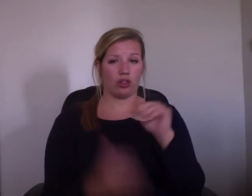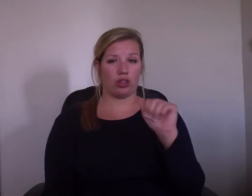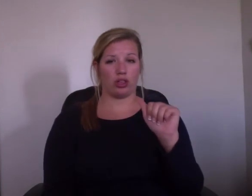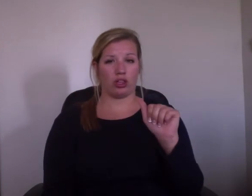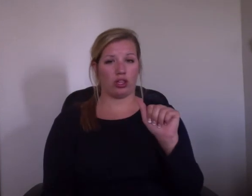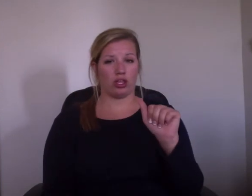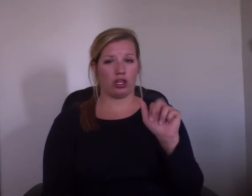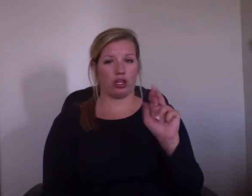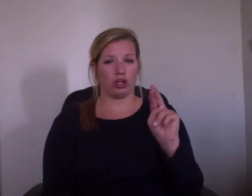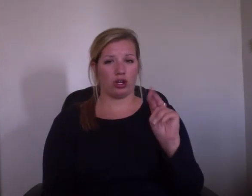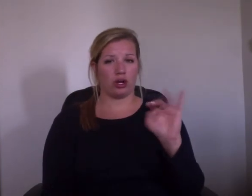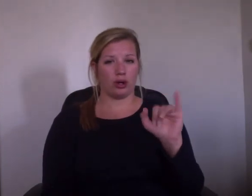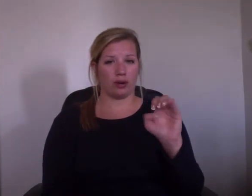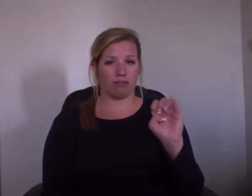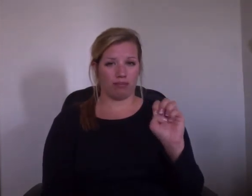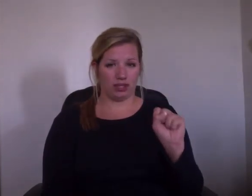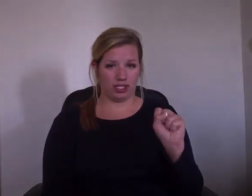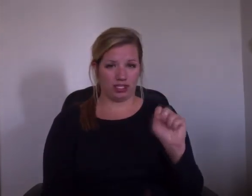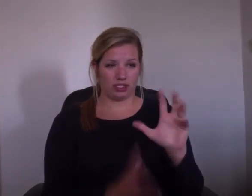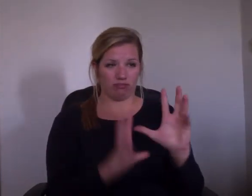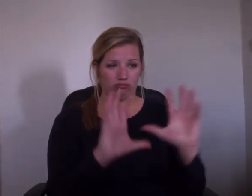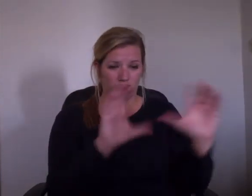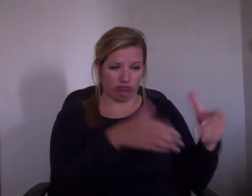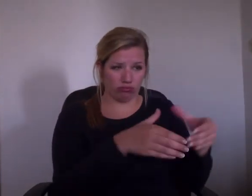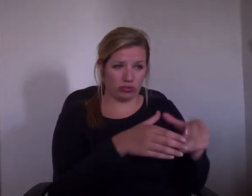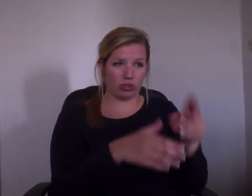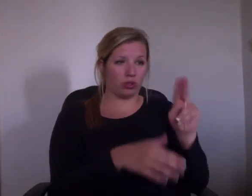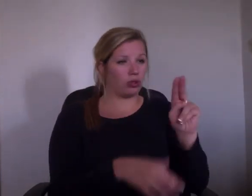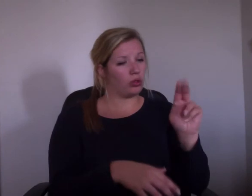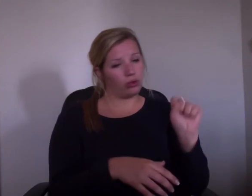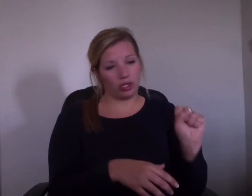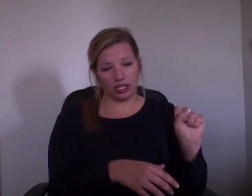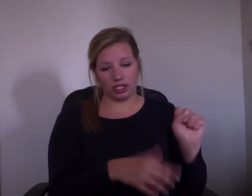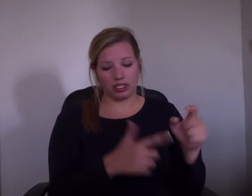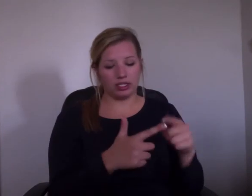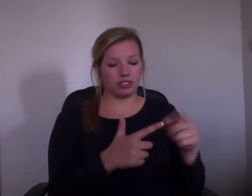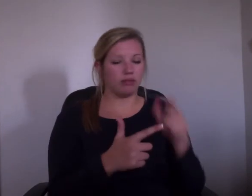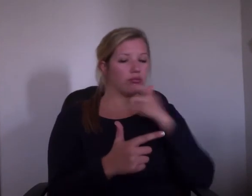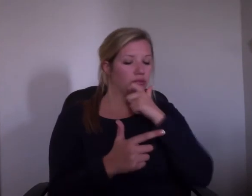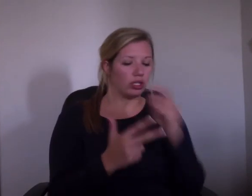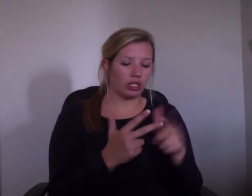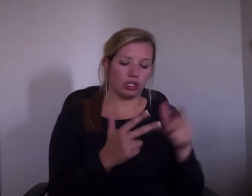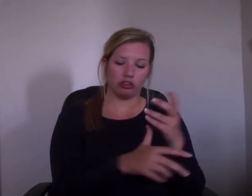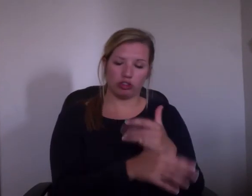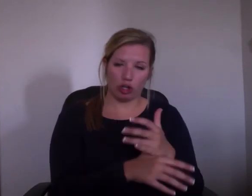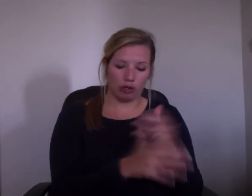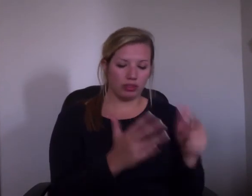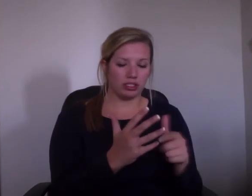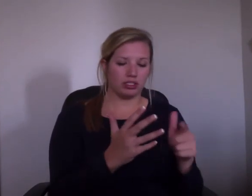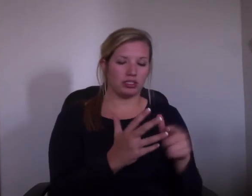II combined. That's the U.S., the British, the Germans, the Italians, the